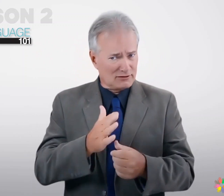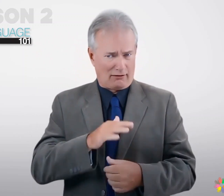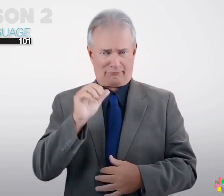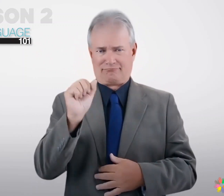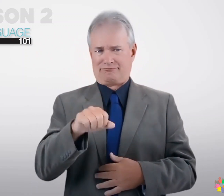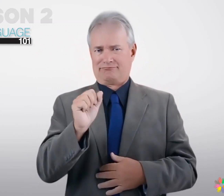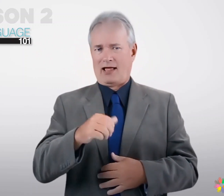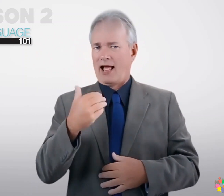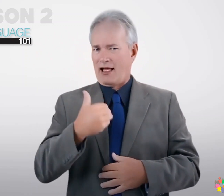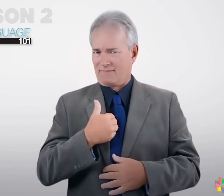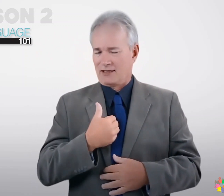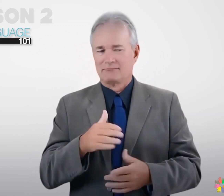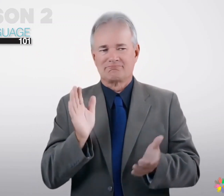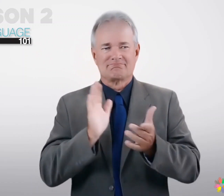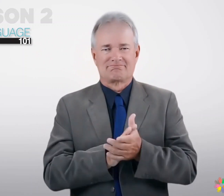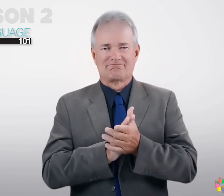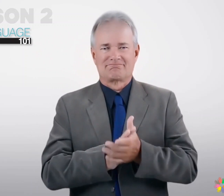music? Oh, sure they do.